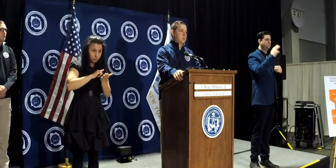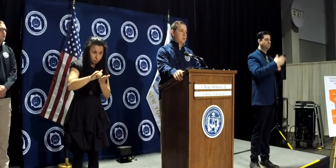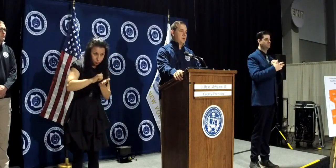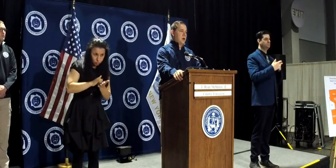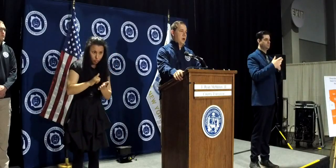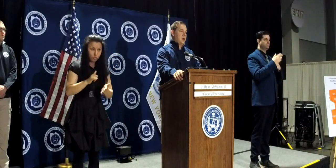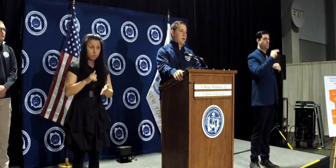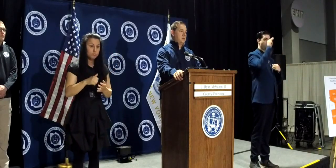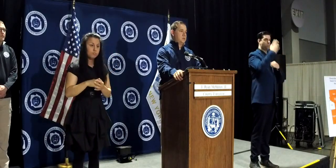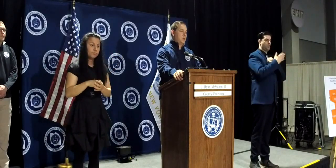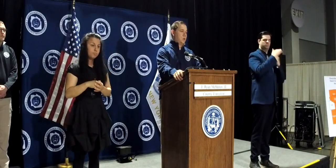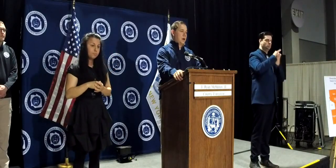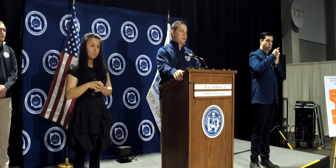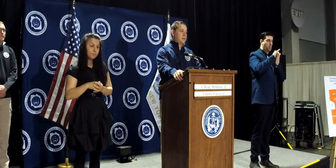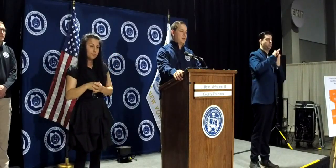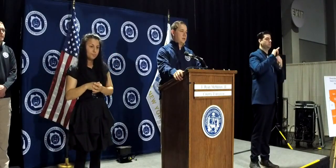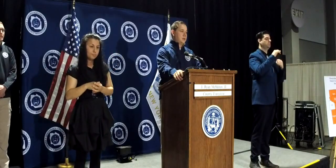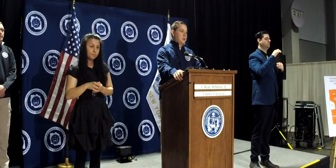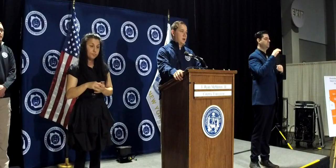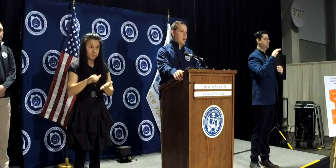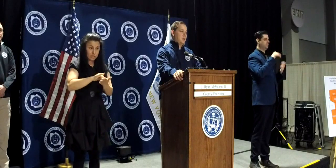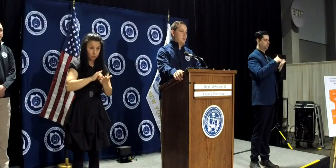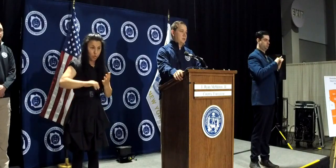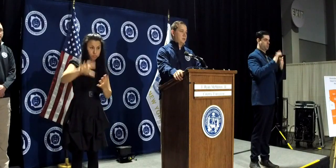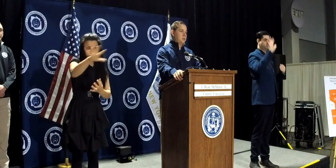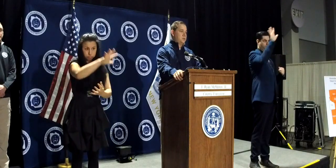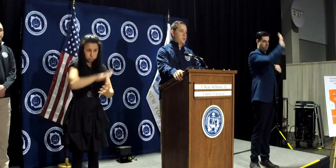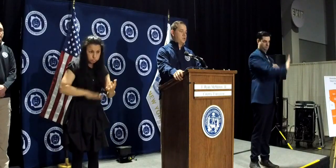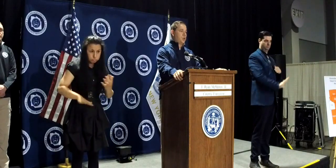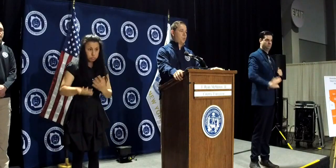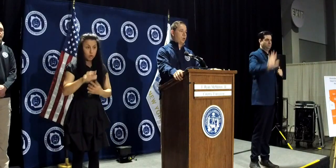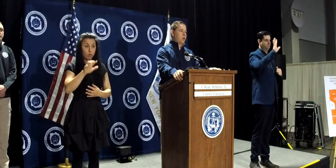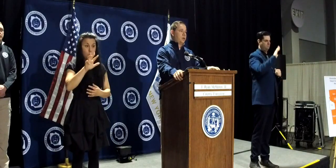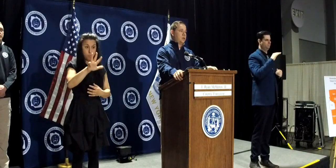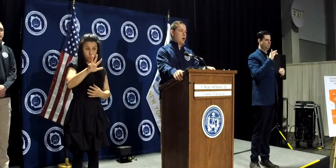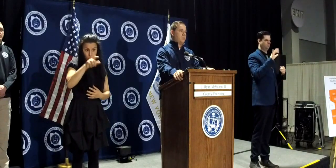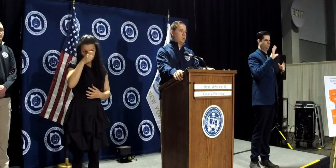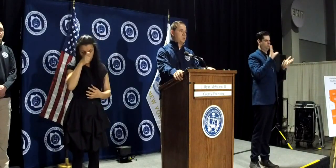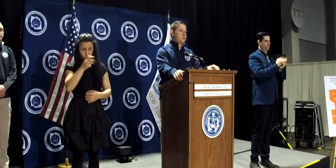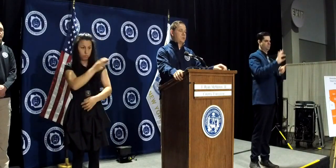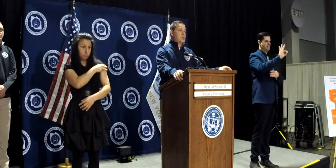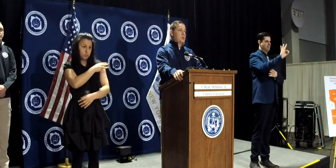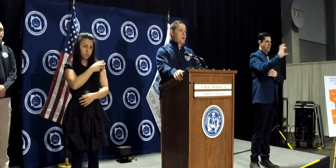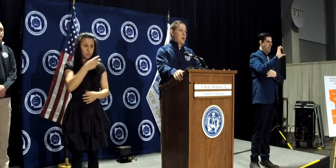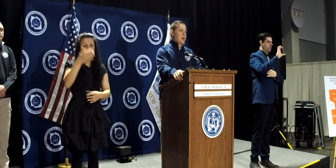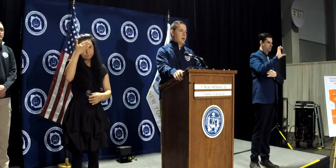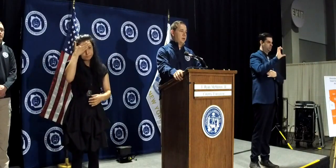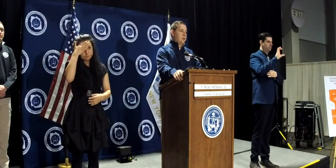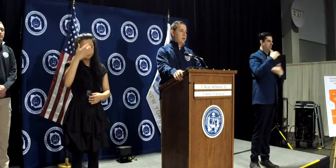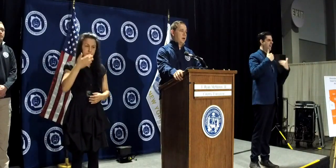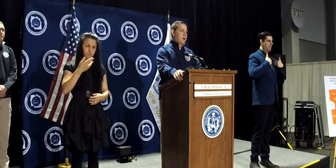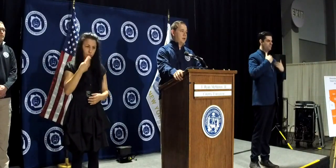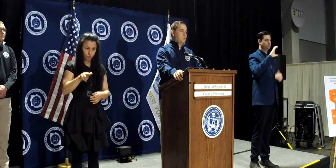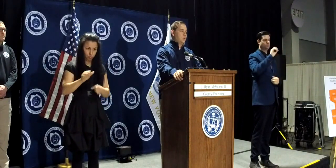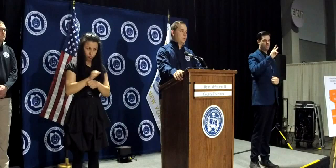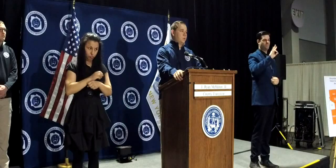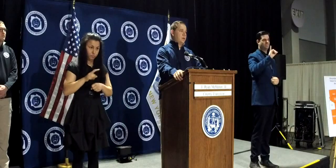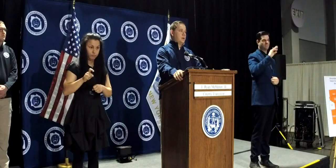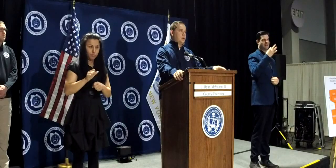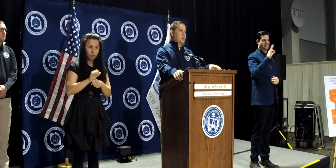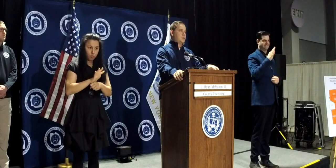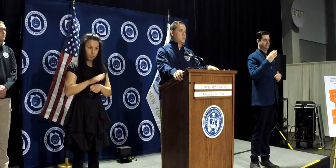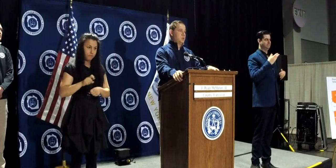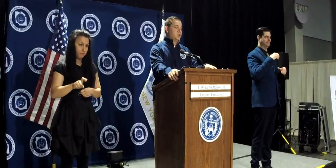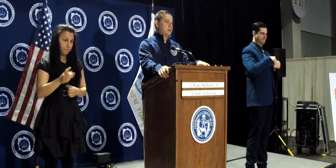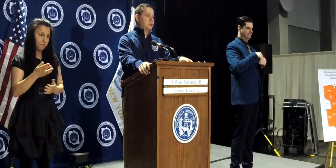cases. And so I think these are sobering numbers, and as